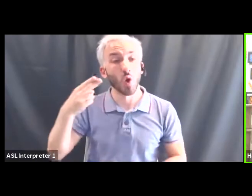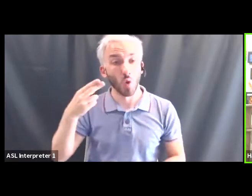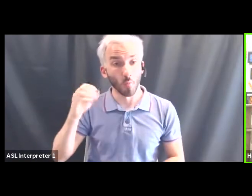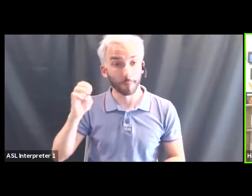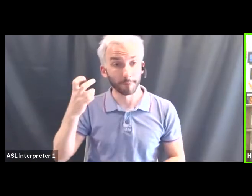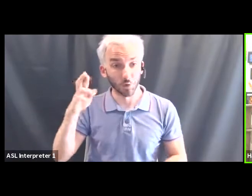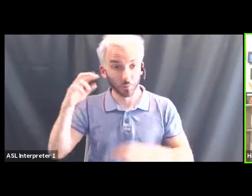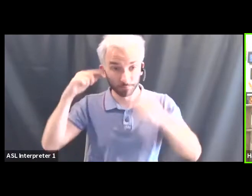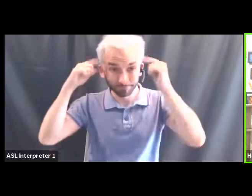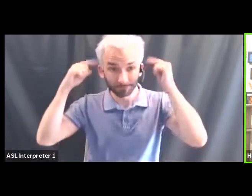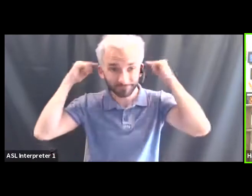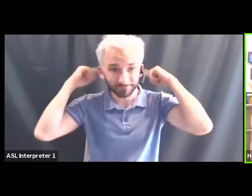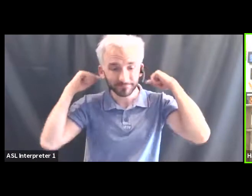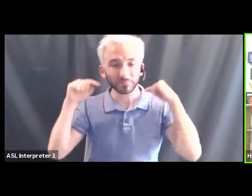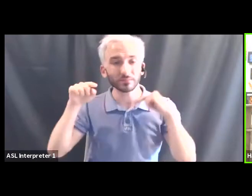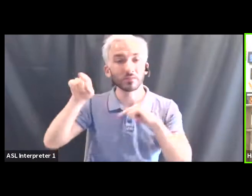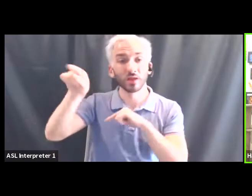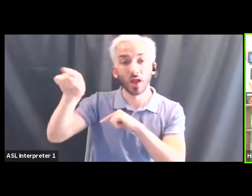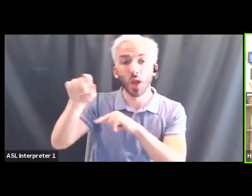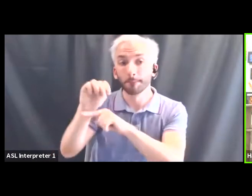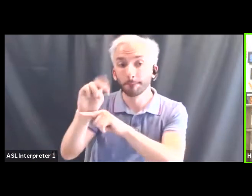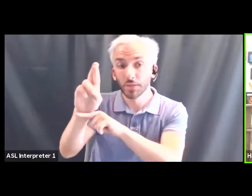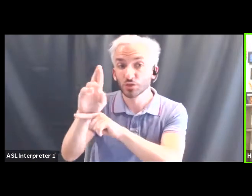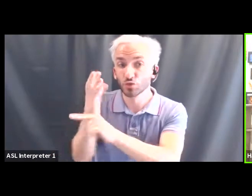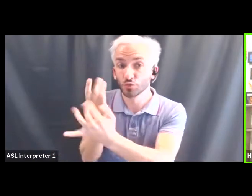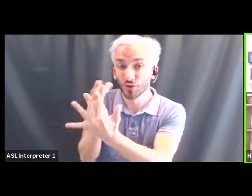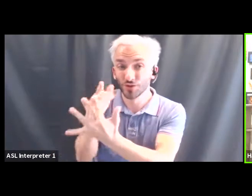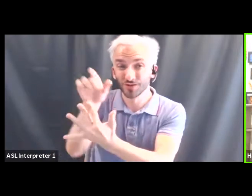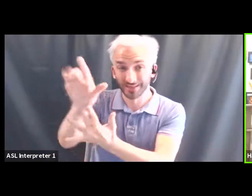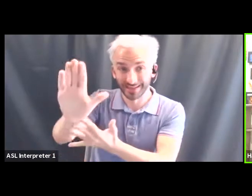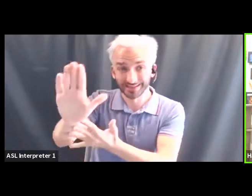workplace message from don't forget you're here forever